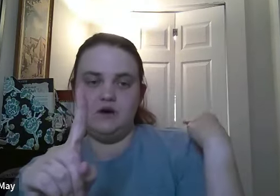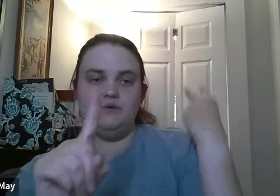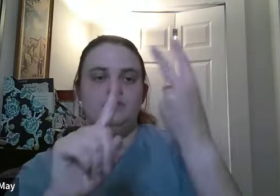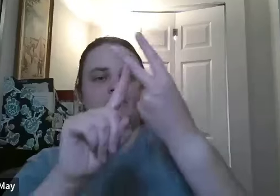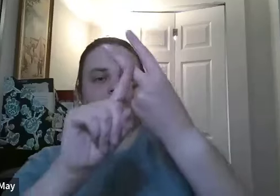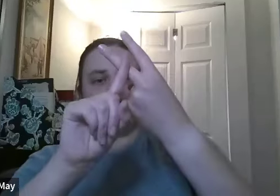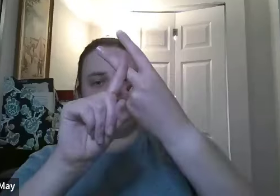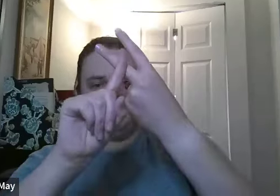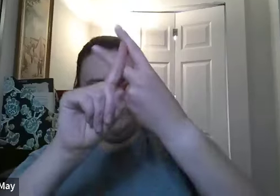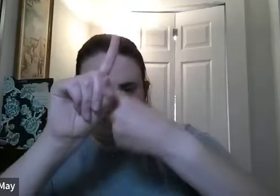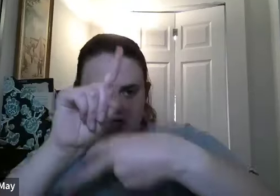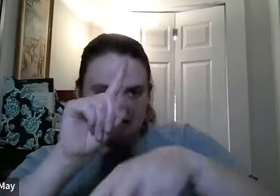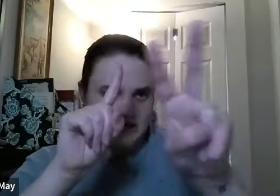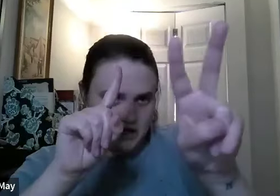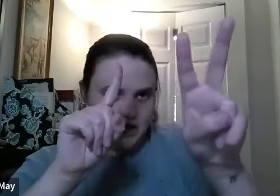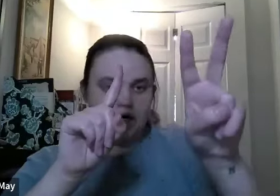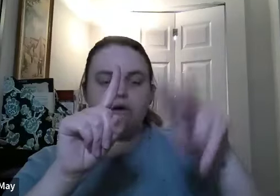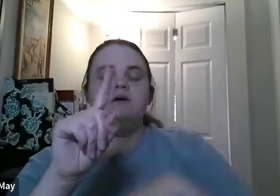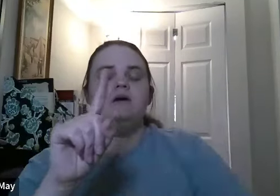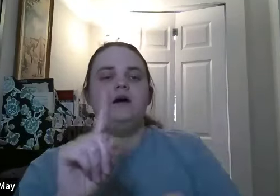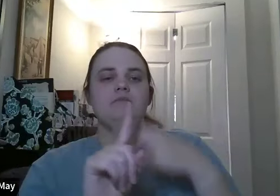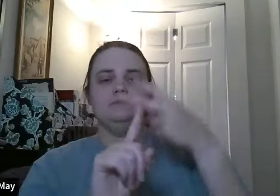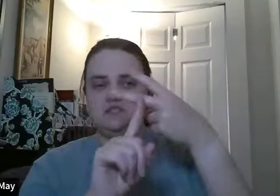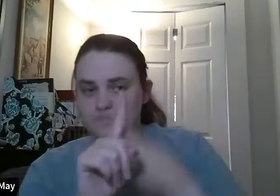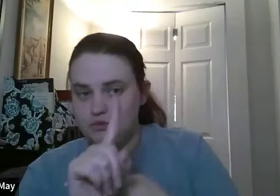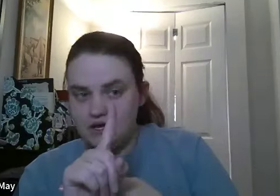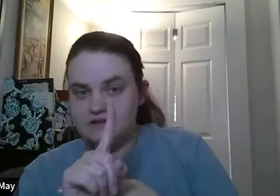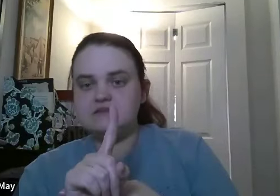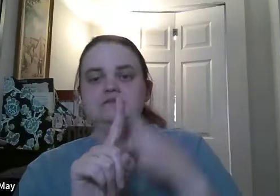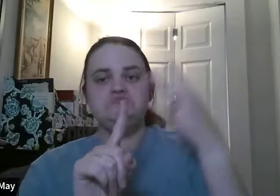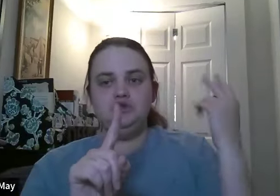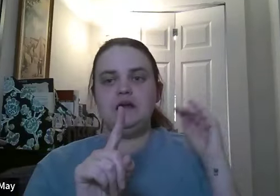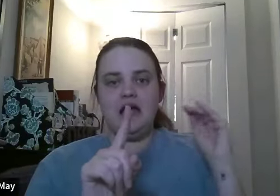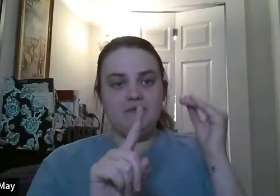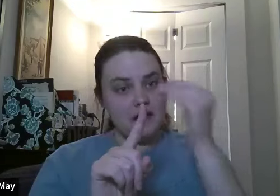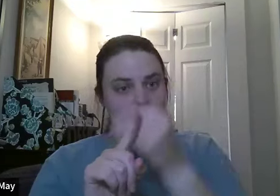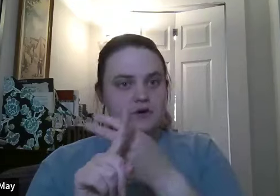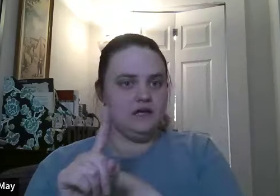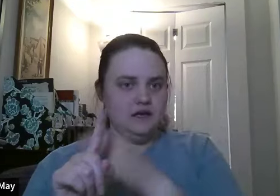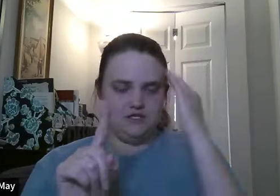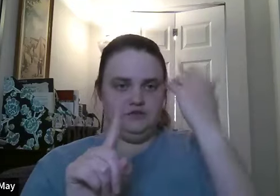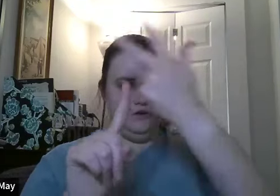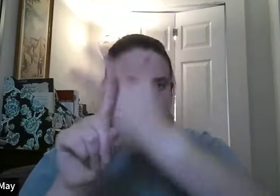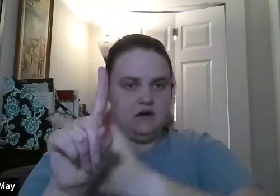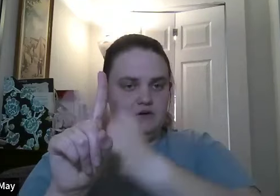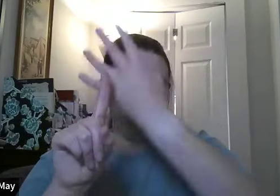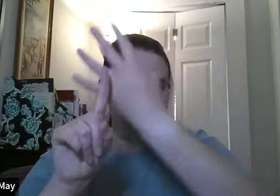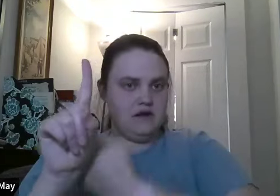ago, 2 months later, it's 2 months. You can add that number again as you go down